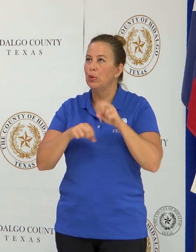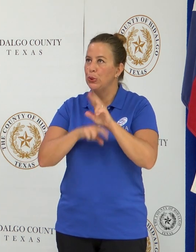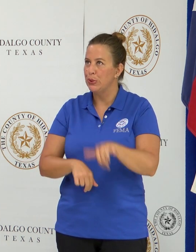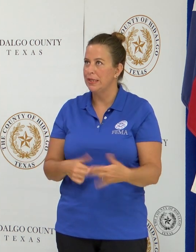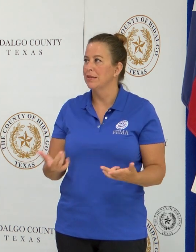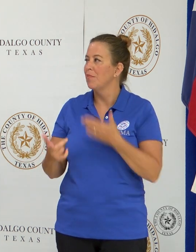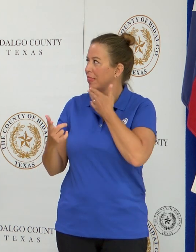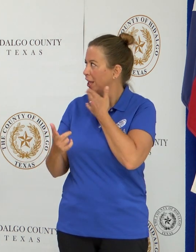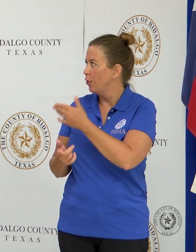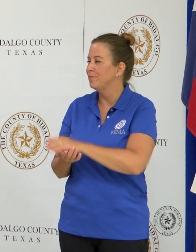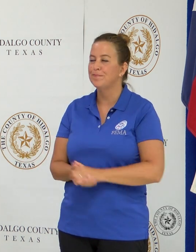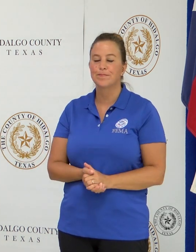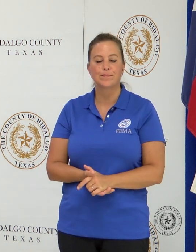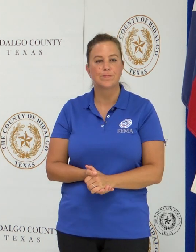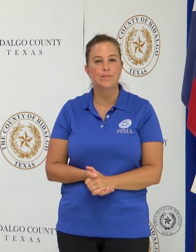Thank you.